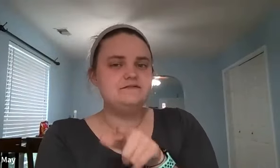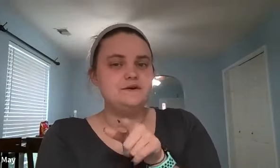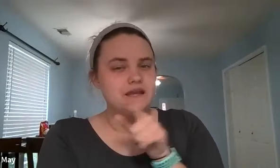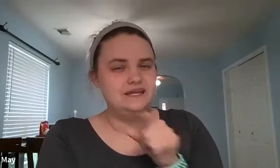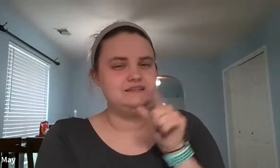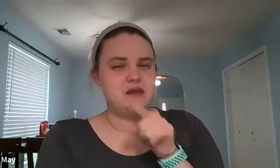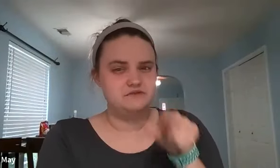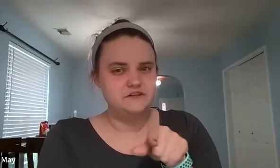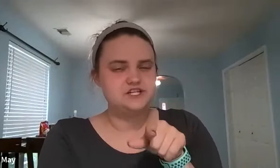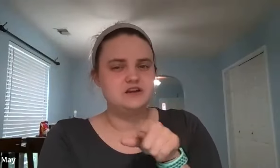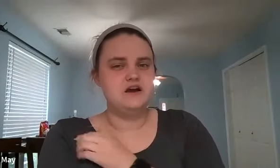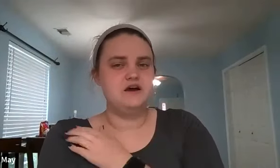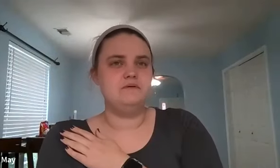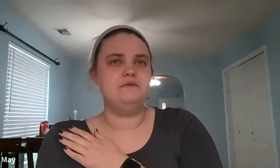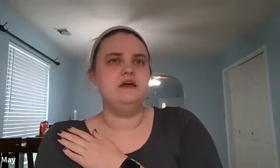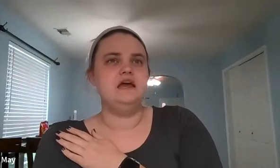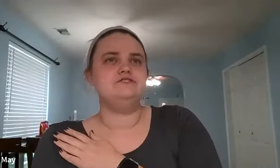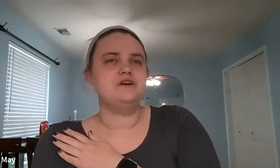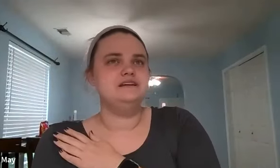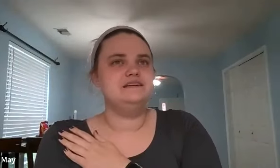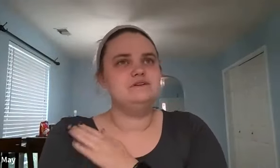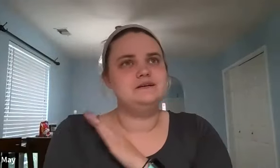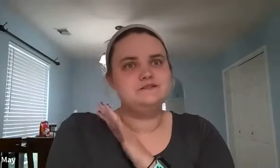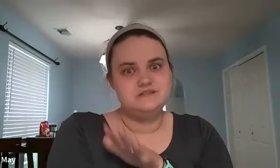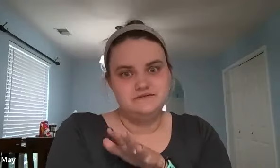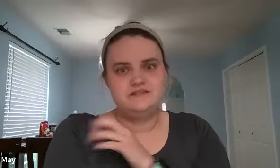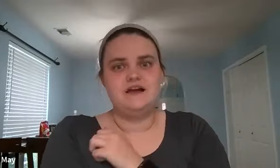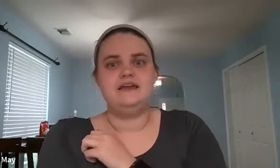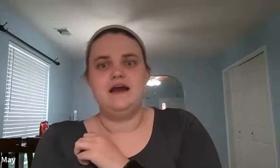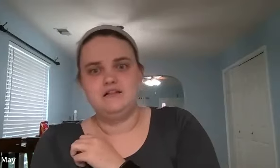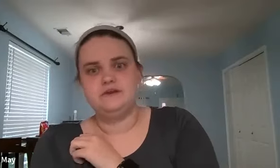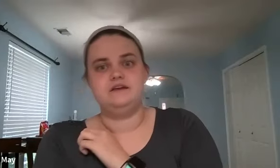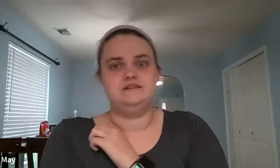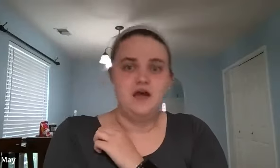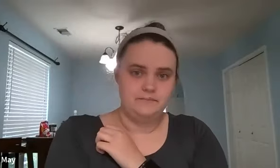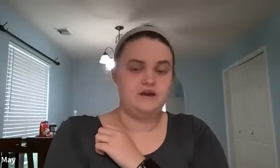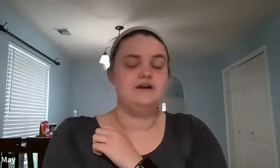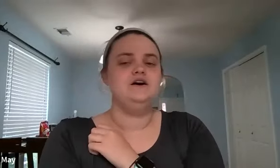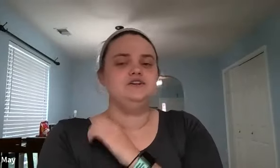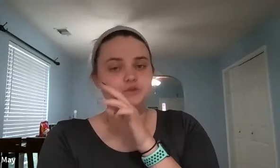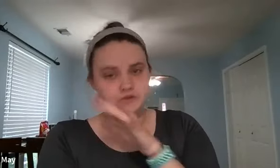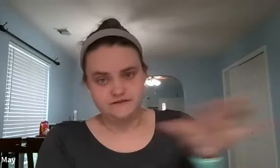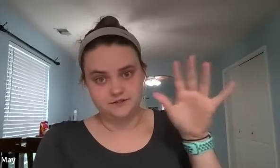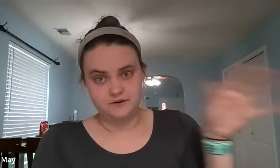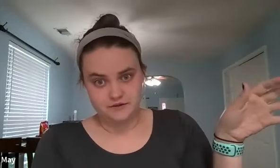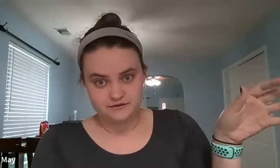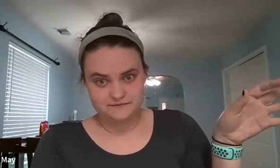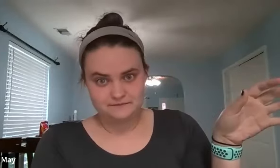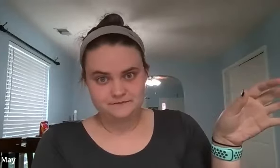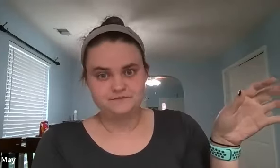for any type of fish. If you're trying to get really specific, like halibut, tilapia, you would finger spell those.